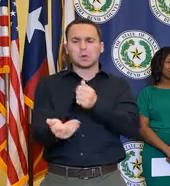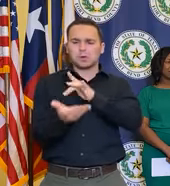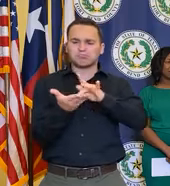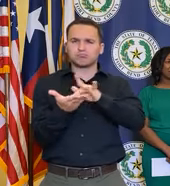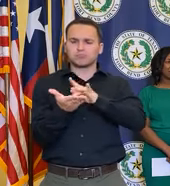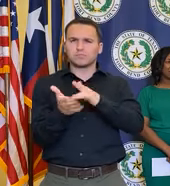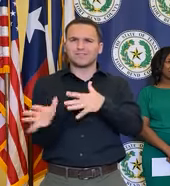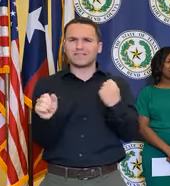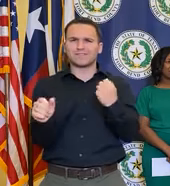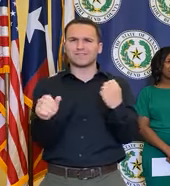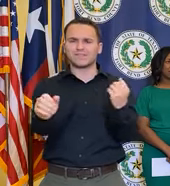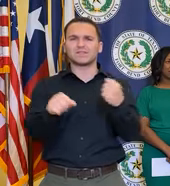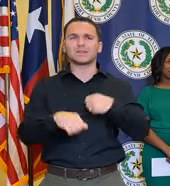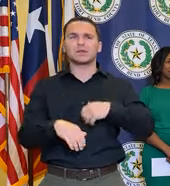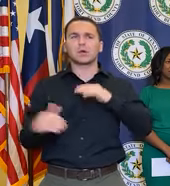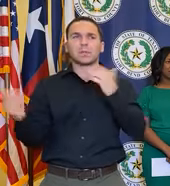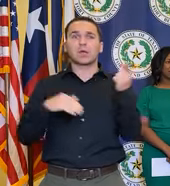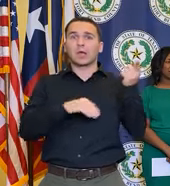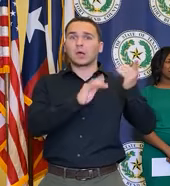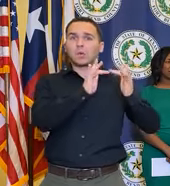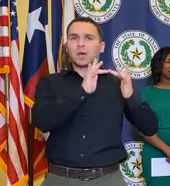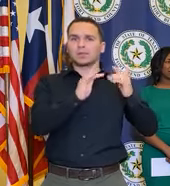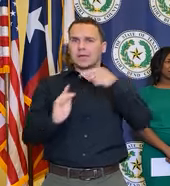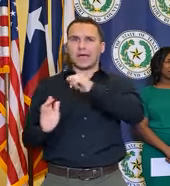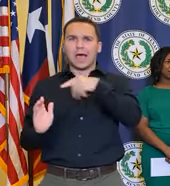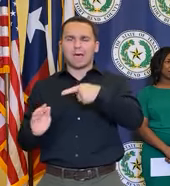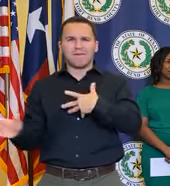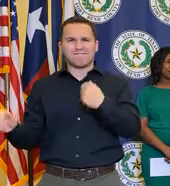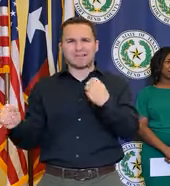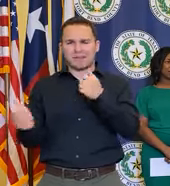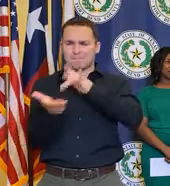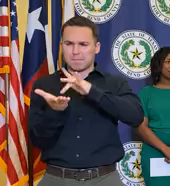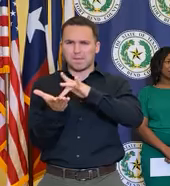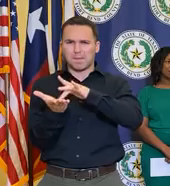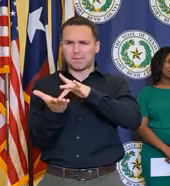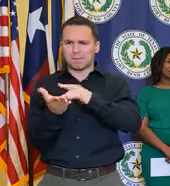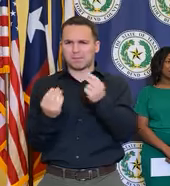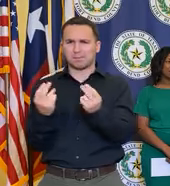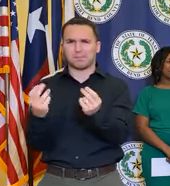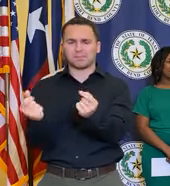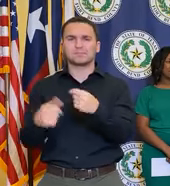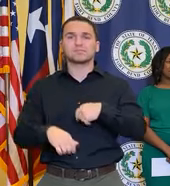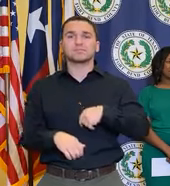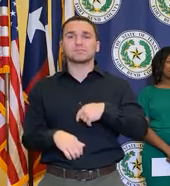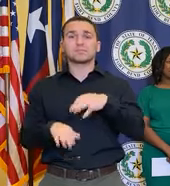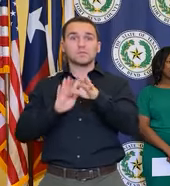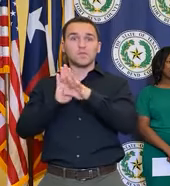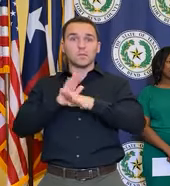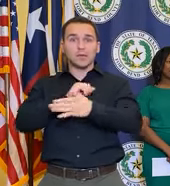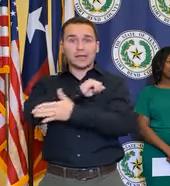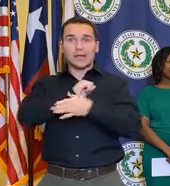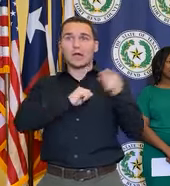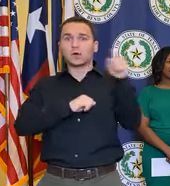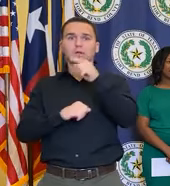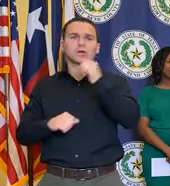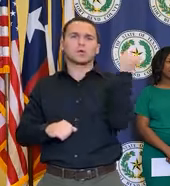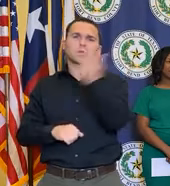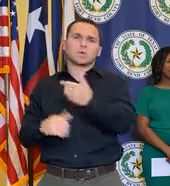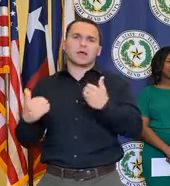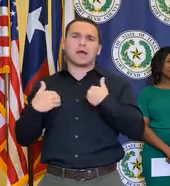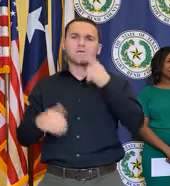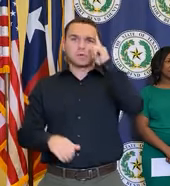100 times more than websites. We all know that. There are people in Fort Bend County, I know they have a smartphone, but maybe